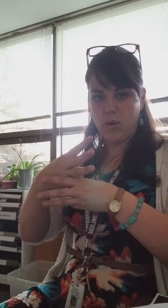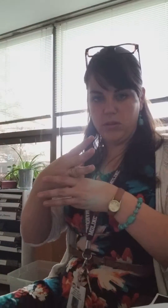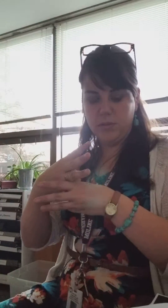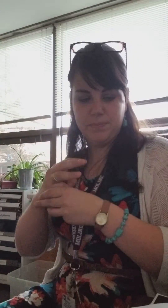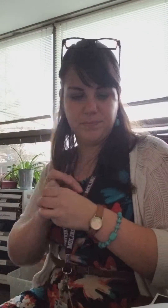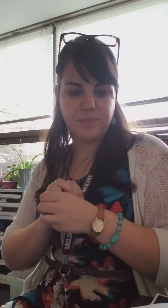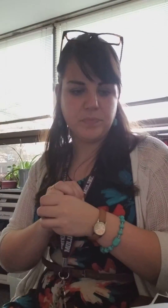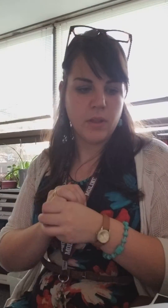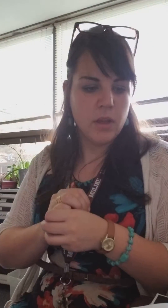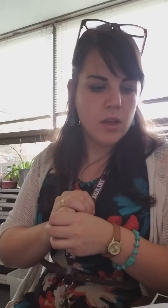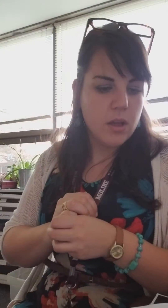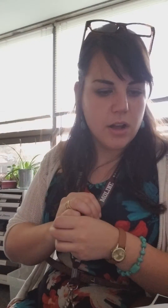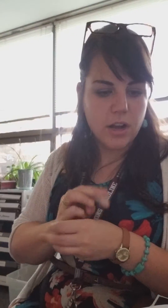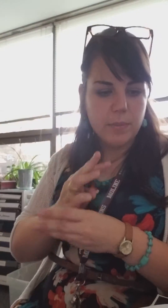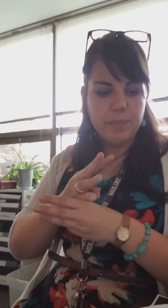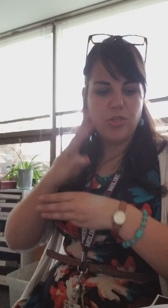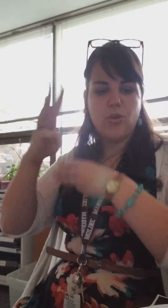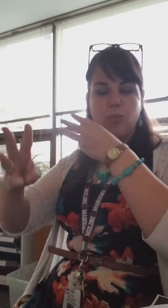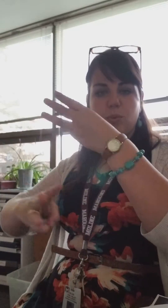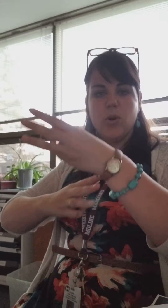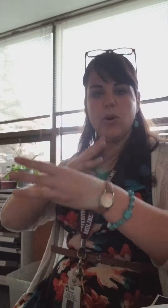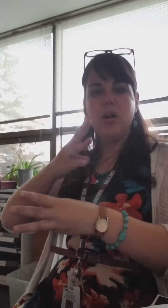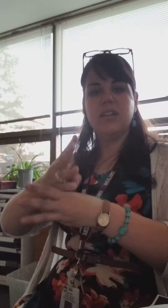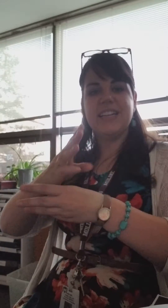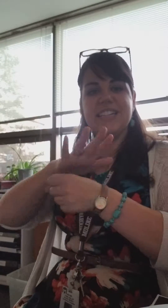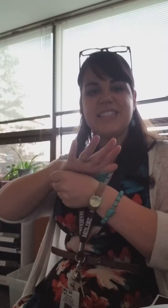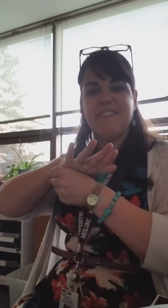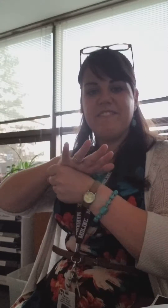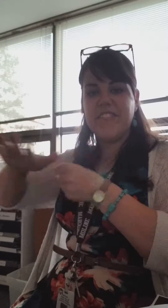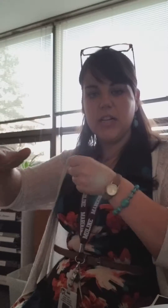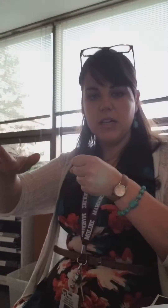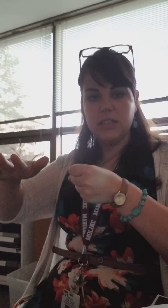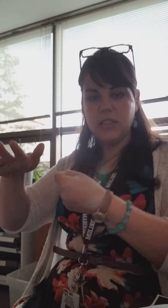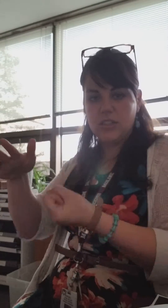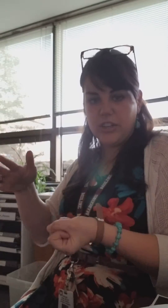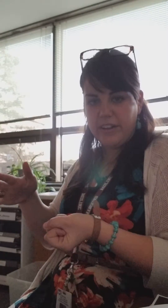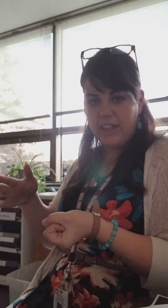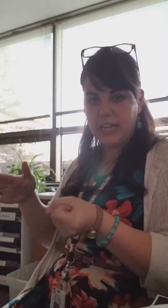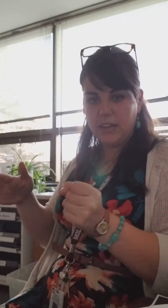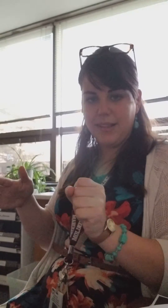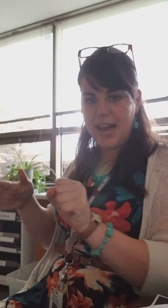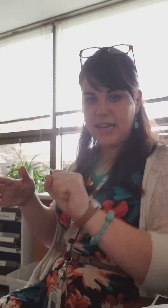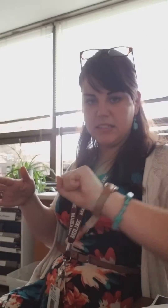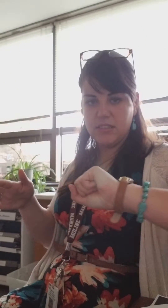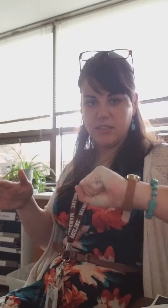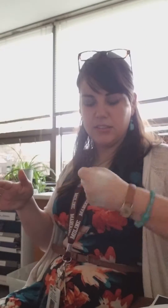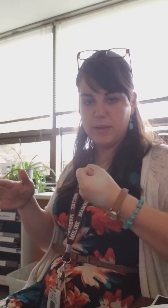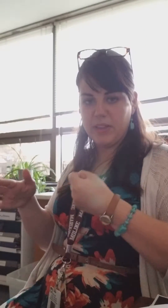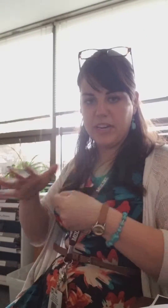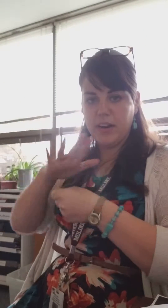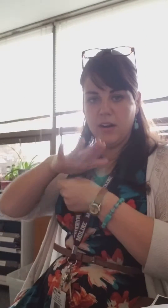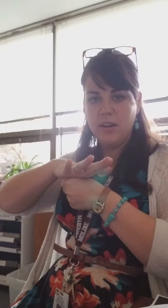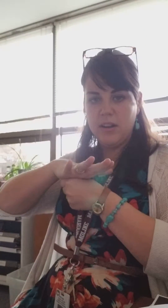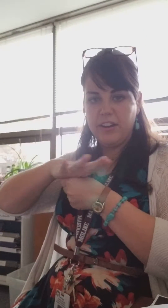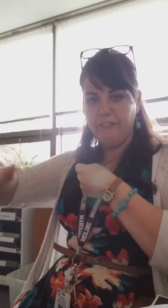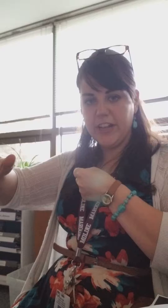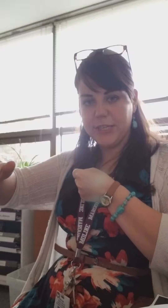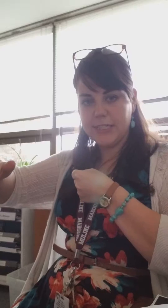world. The world is filled, so you have like a glass or something here. You're filling it to the